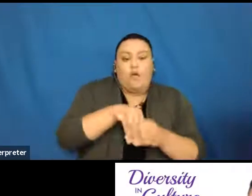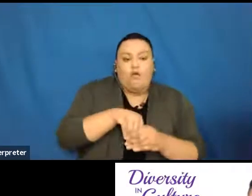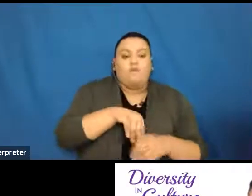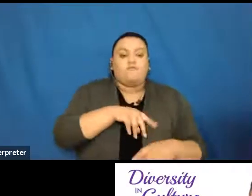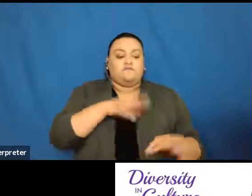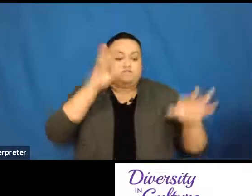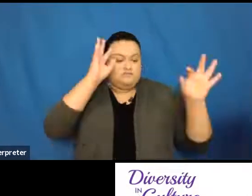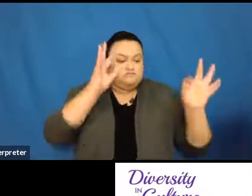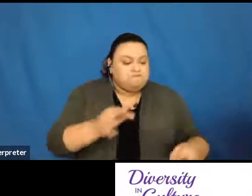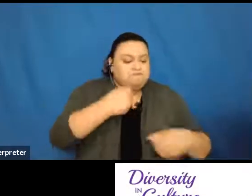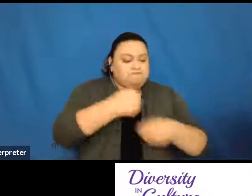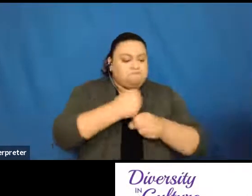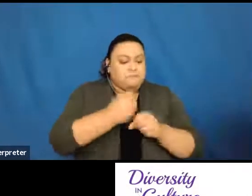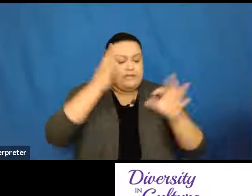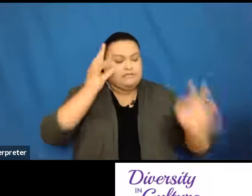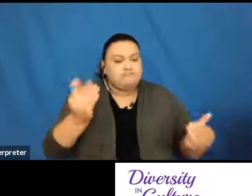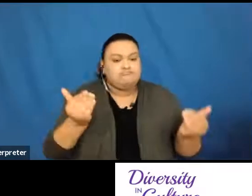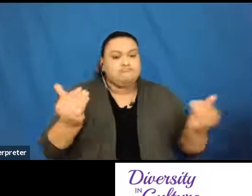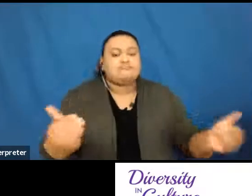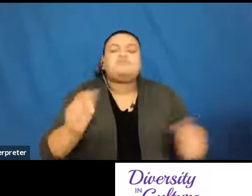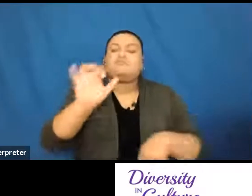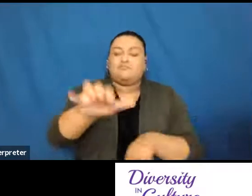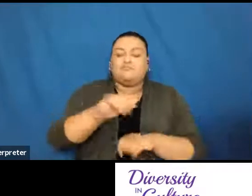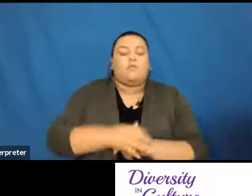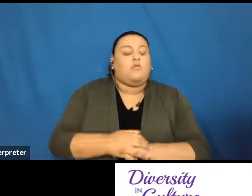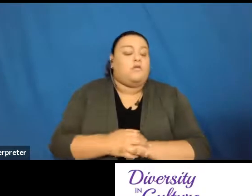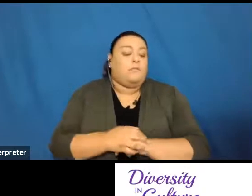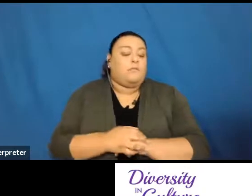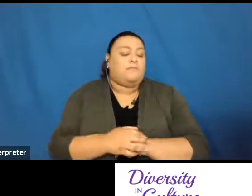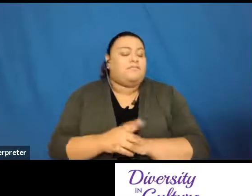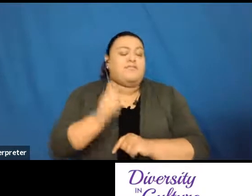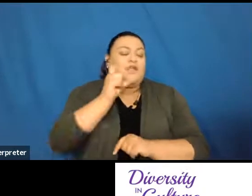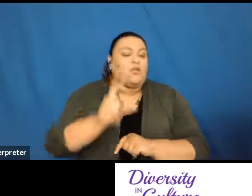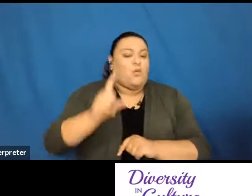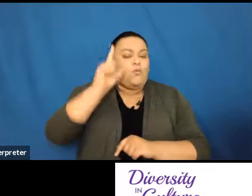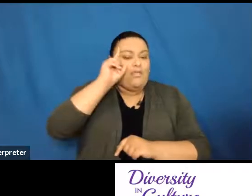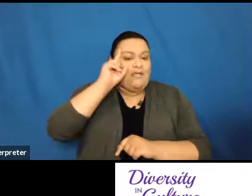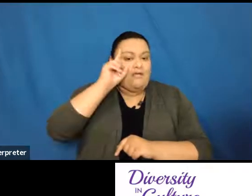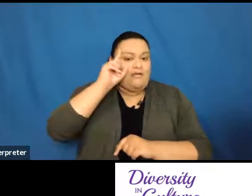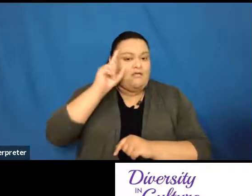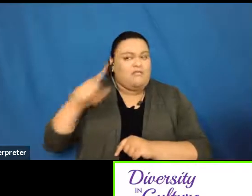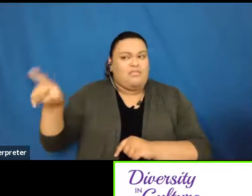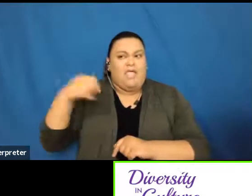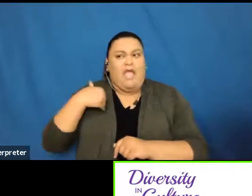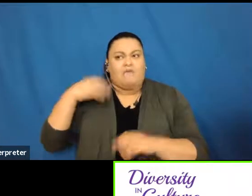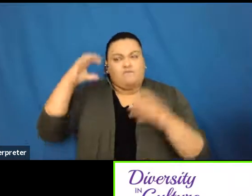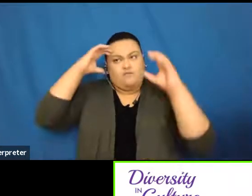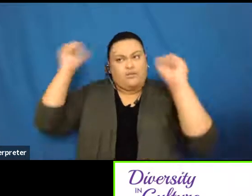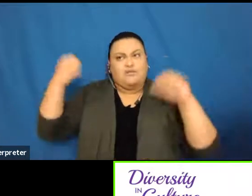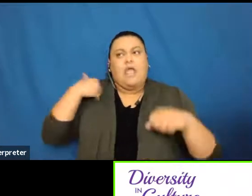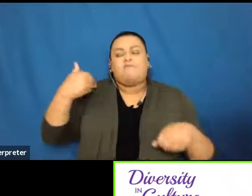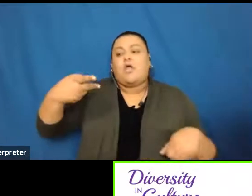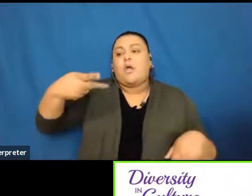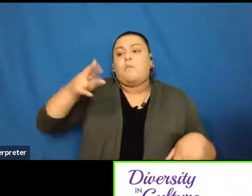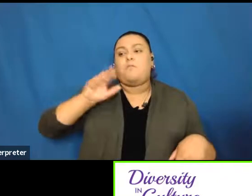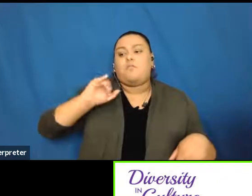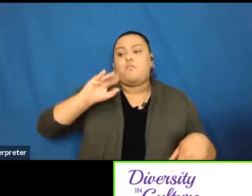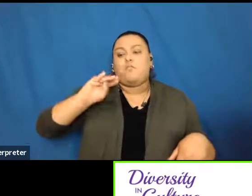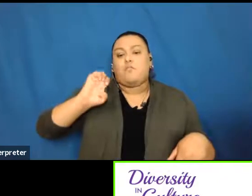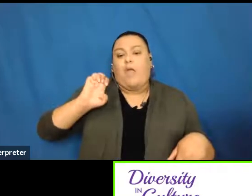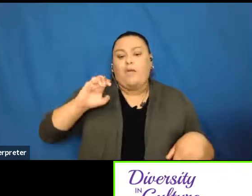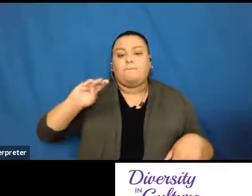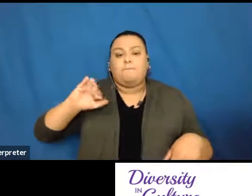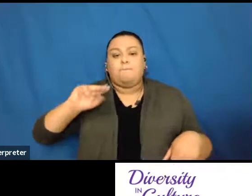making decisions. You know what I mean? And I don't think they have a president; they have prime minister, right? Yes, correct. You can get rid of that guy or